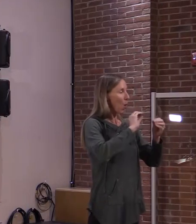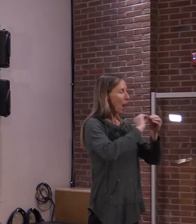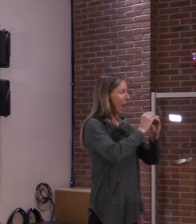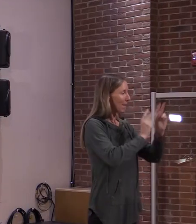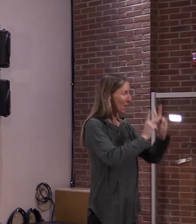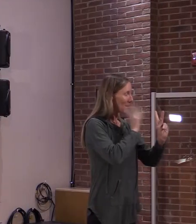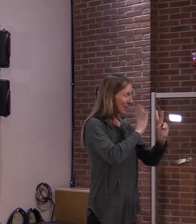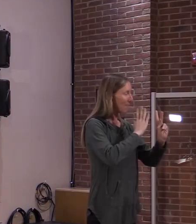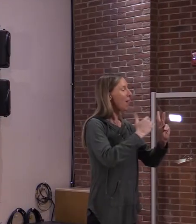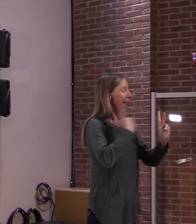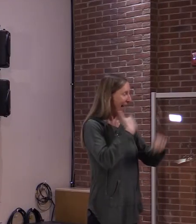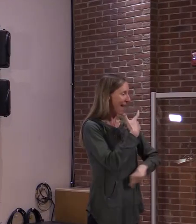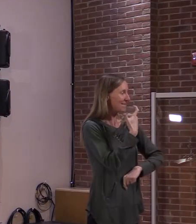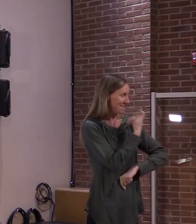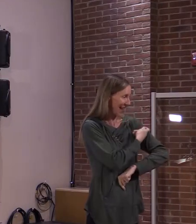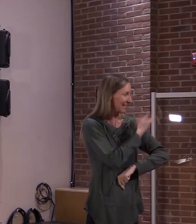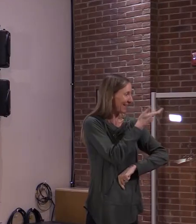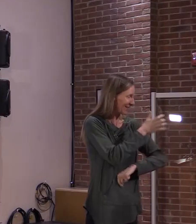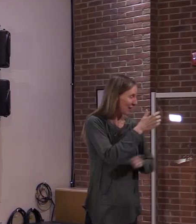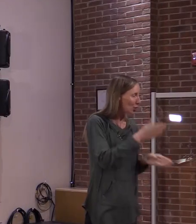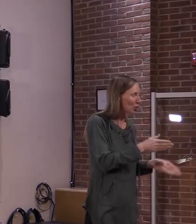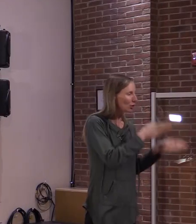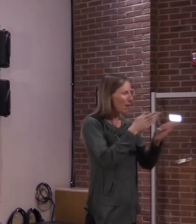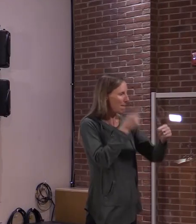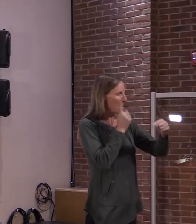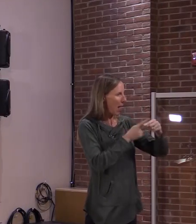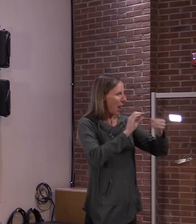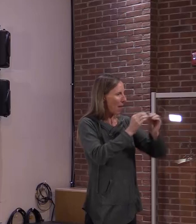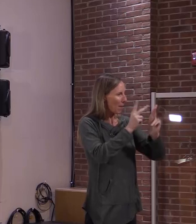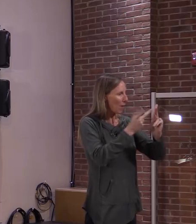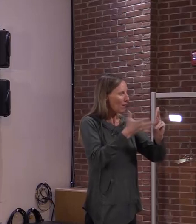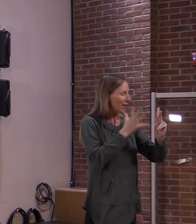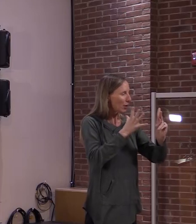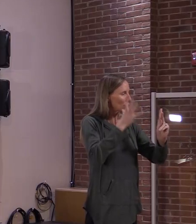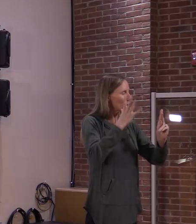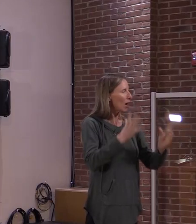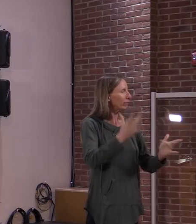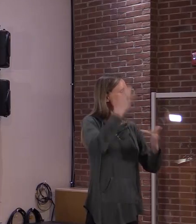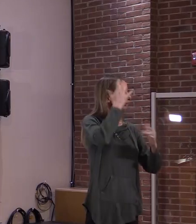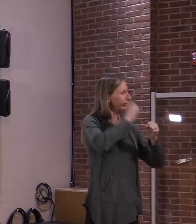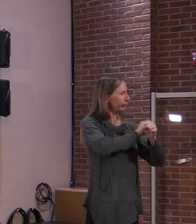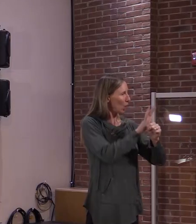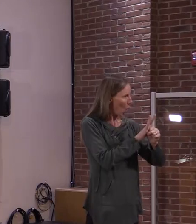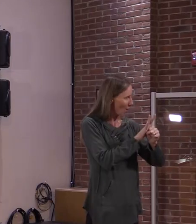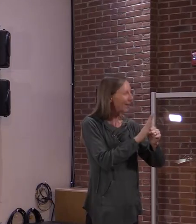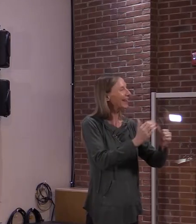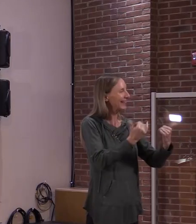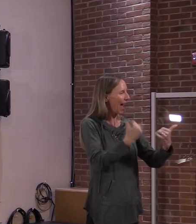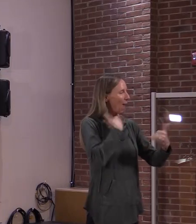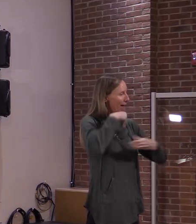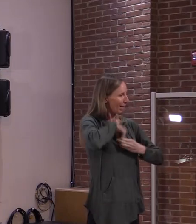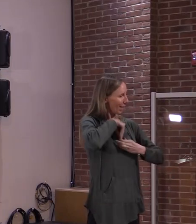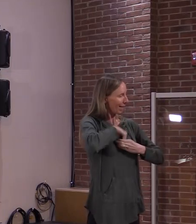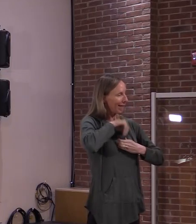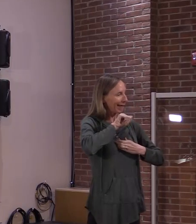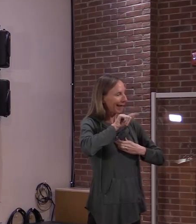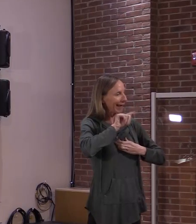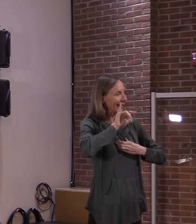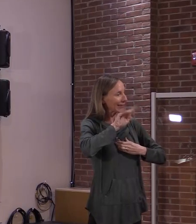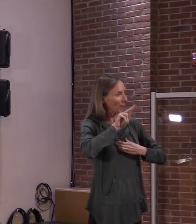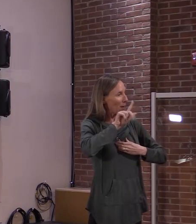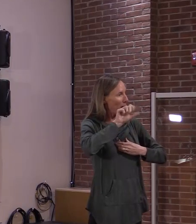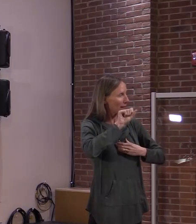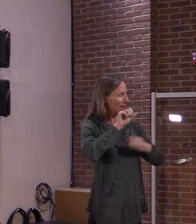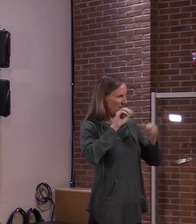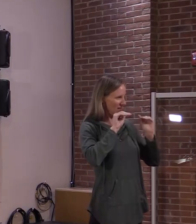are unvaccinated but have had COVID, what does that what number are we looking for